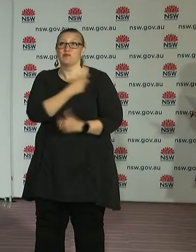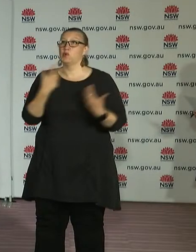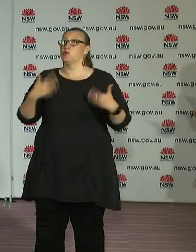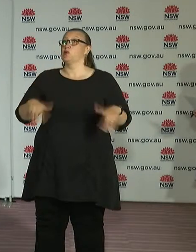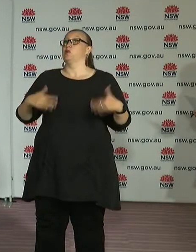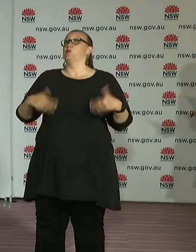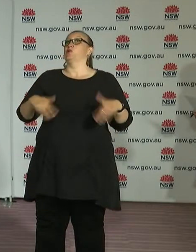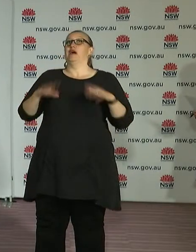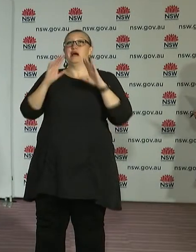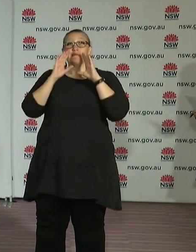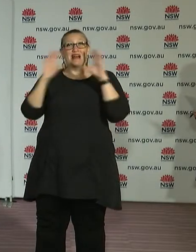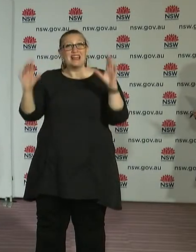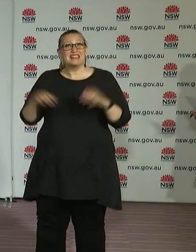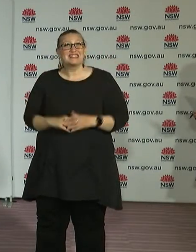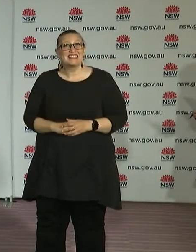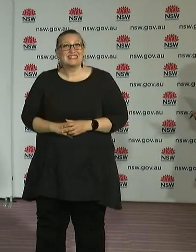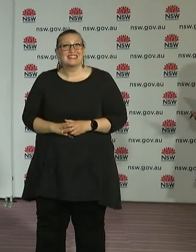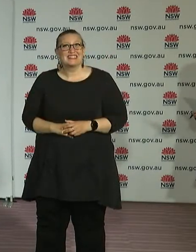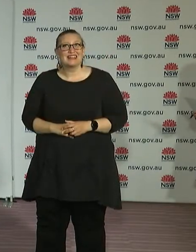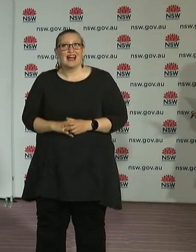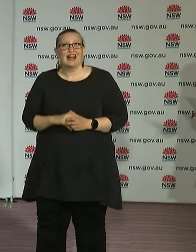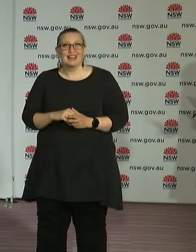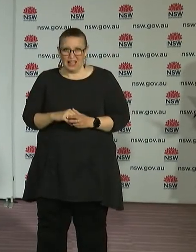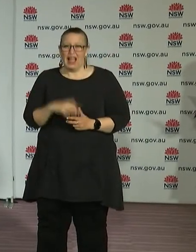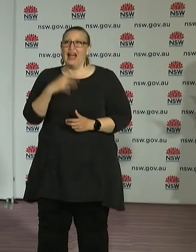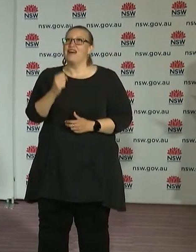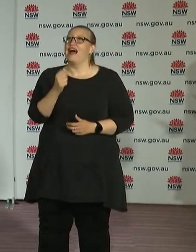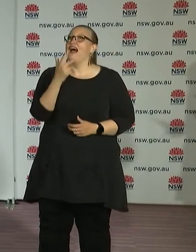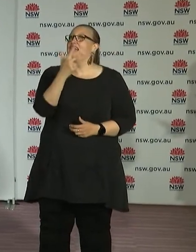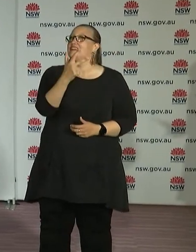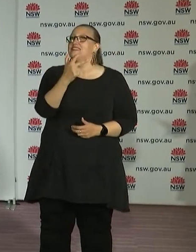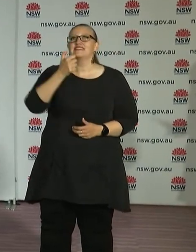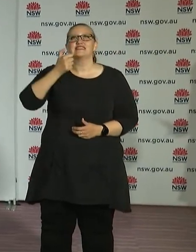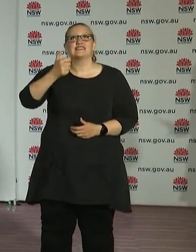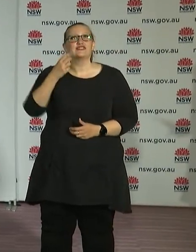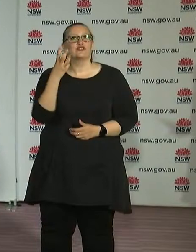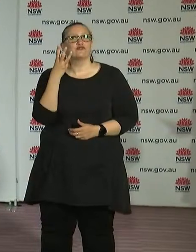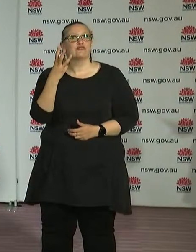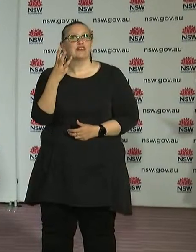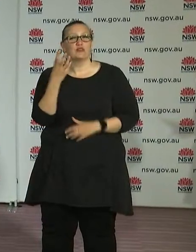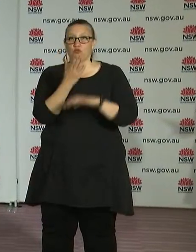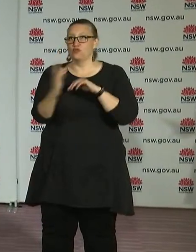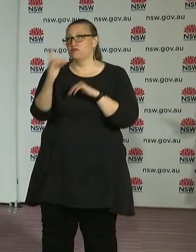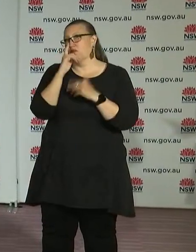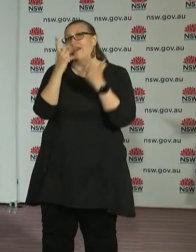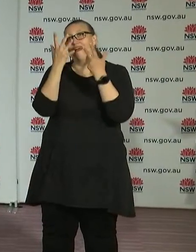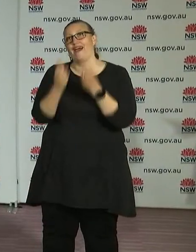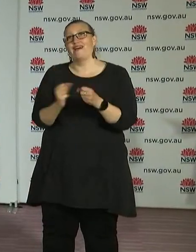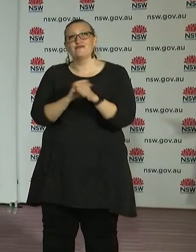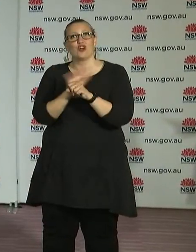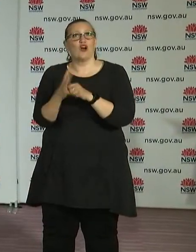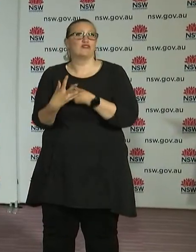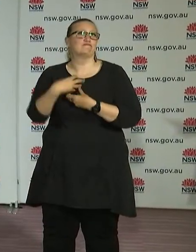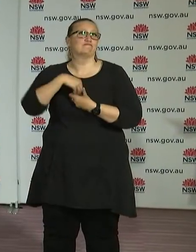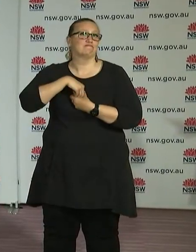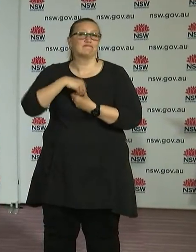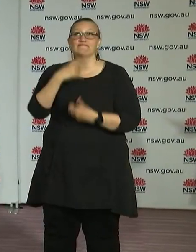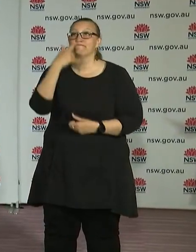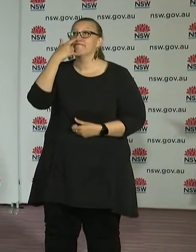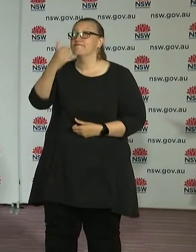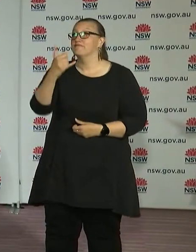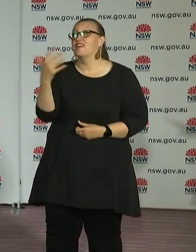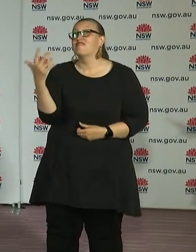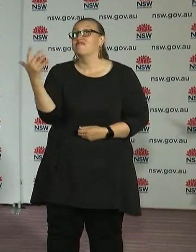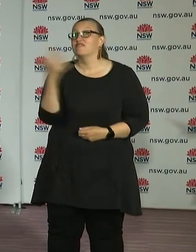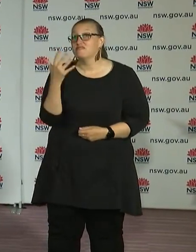ago. To 8 p.m. last night, New South Wales had 863 cases of community transmission, and tragically 15 people lost their lives, and we extend